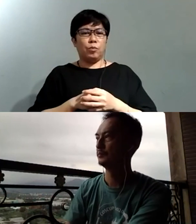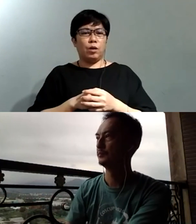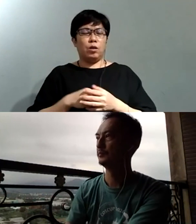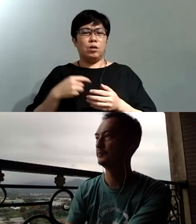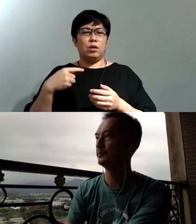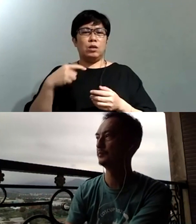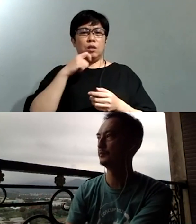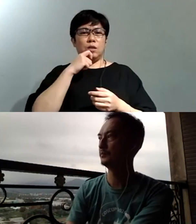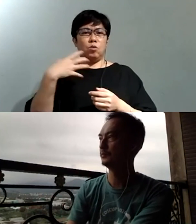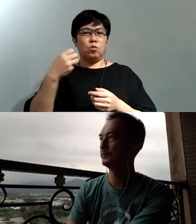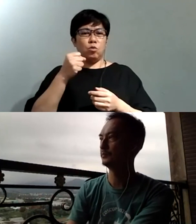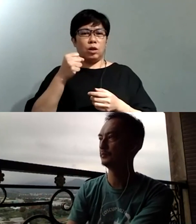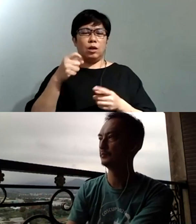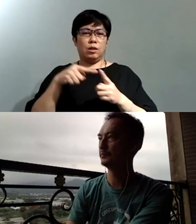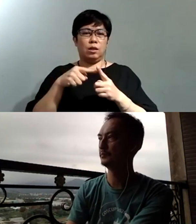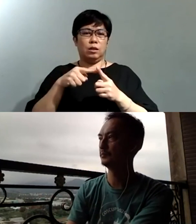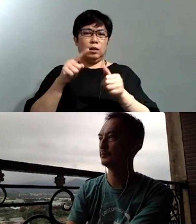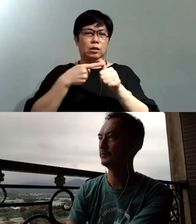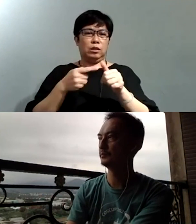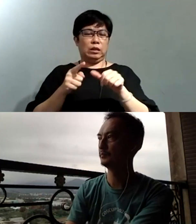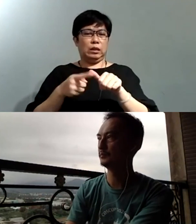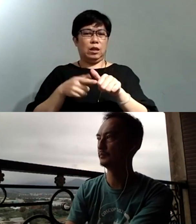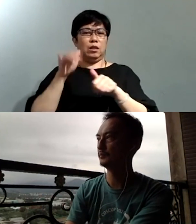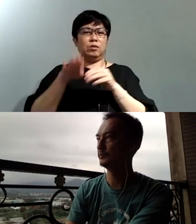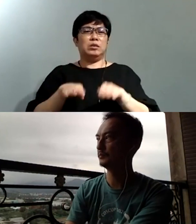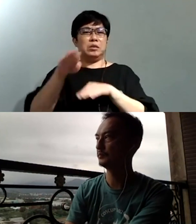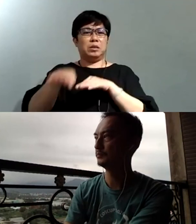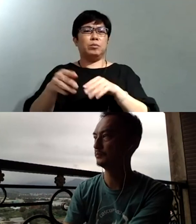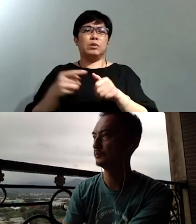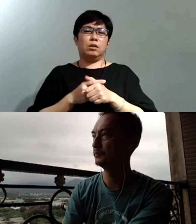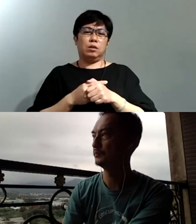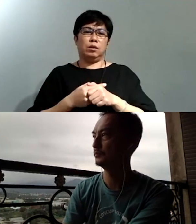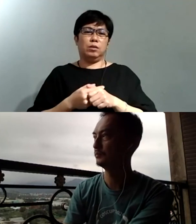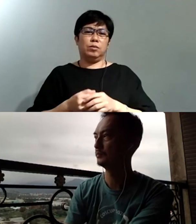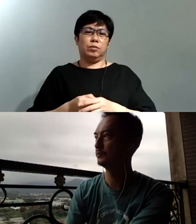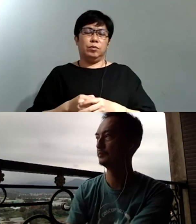initiative. Yeah, empathy. Yeah, and Iris?